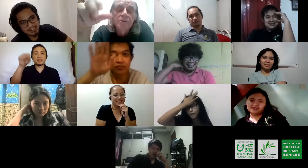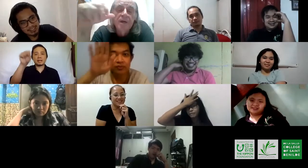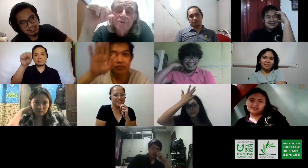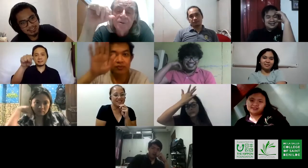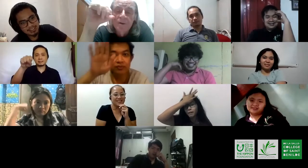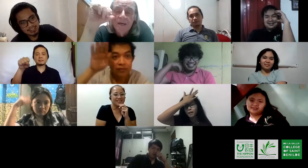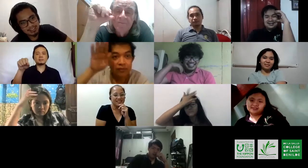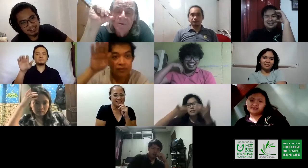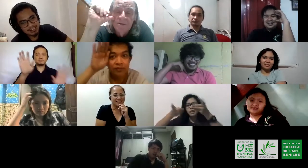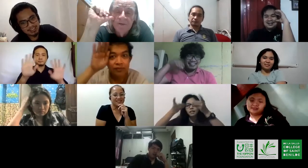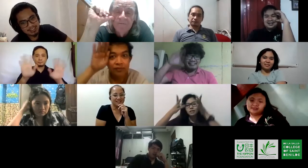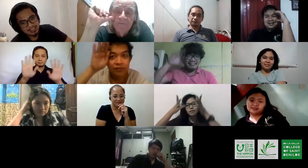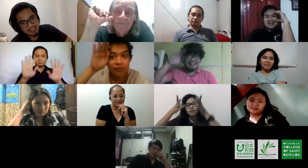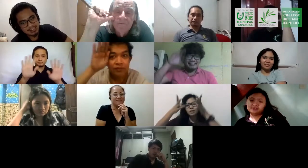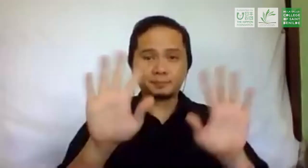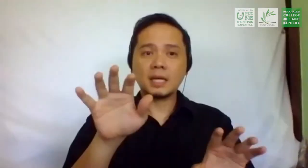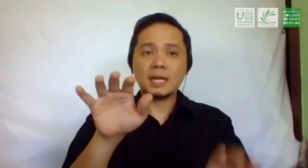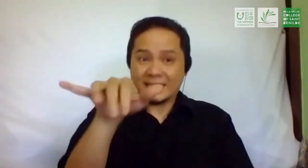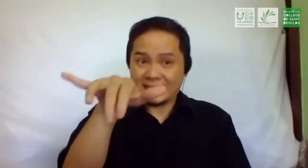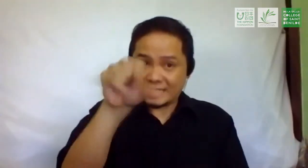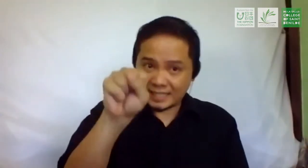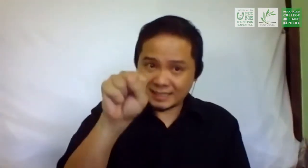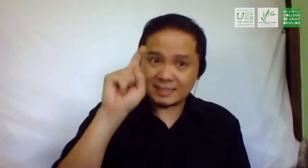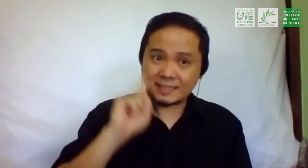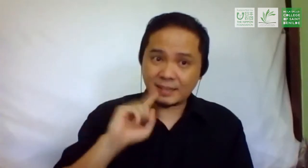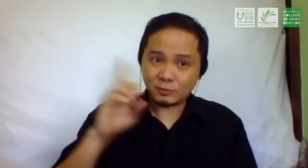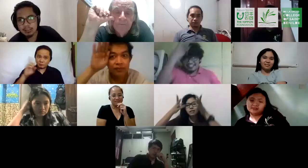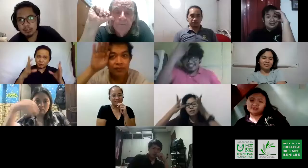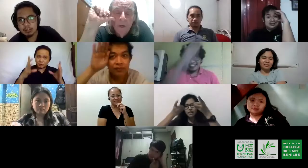good educational levels. See, for example, when